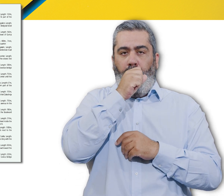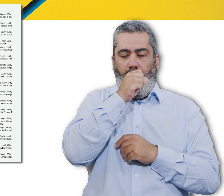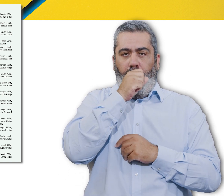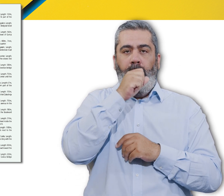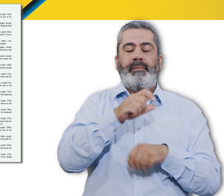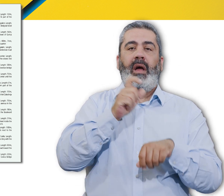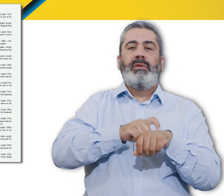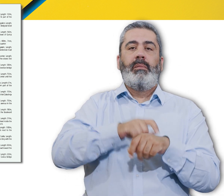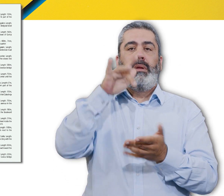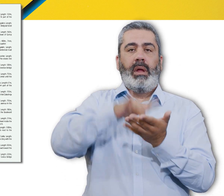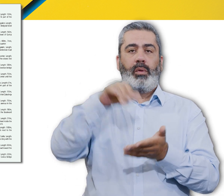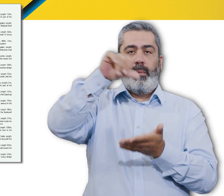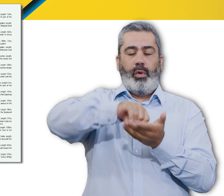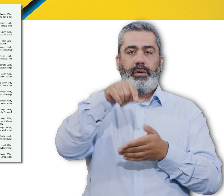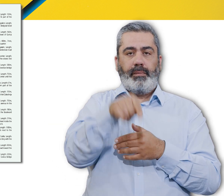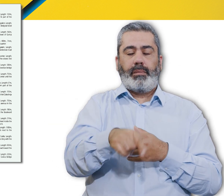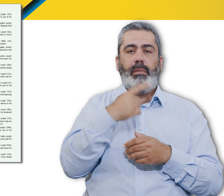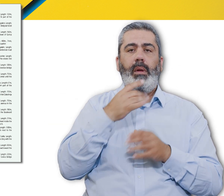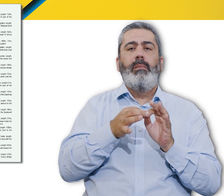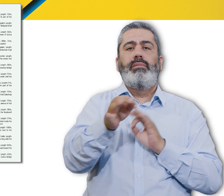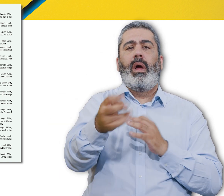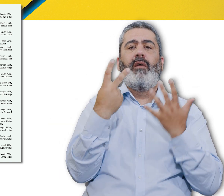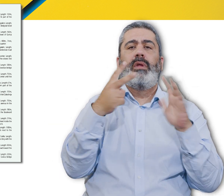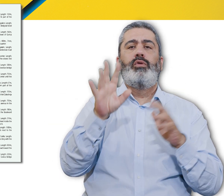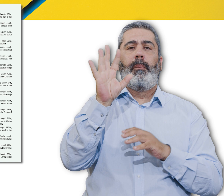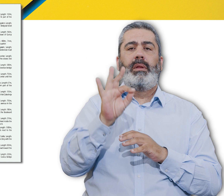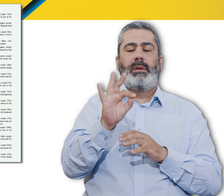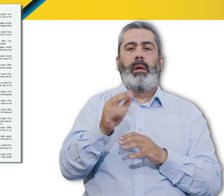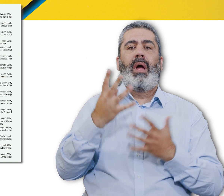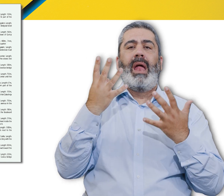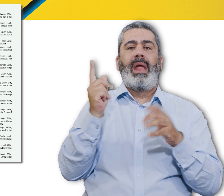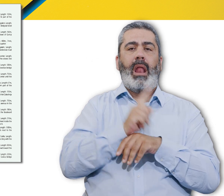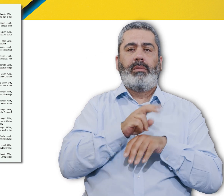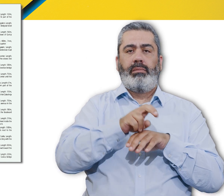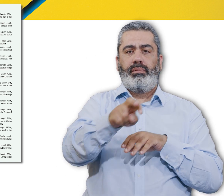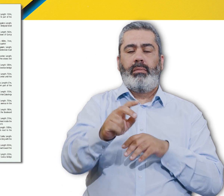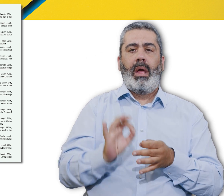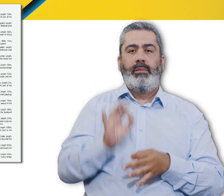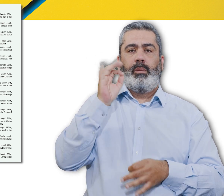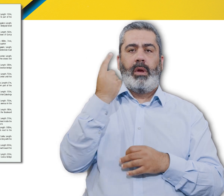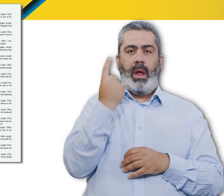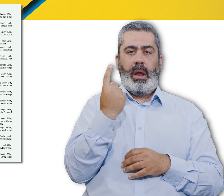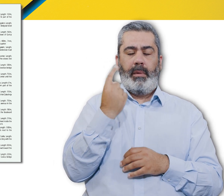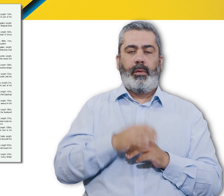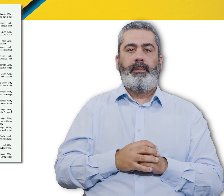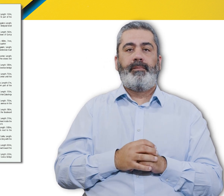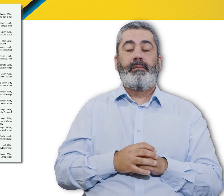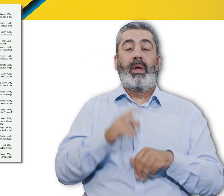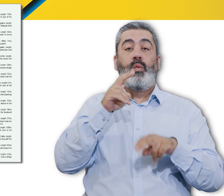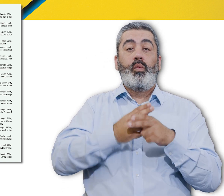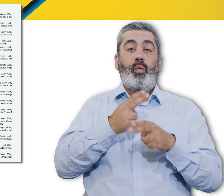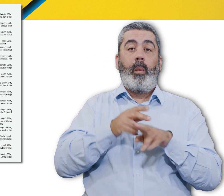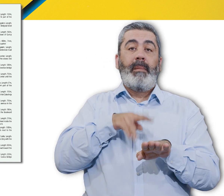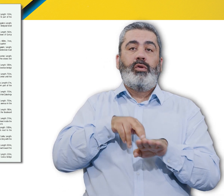length, 180 m, 2 min, elevation, 1 m. The road connects the Boulevard Republika with the